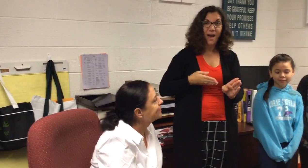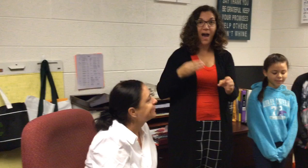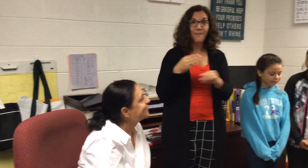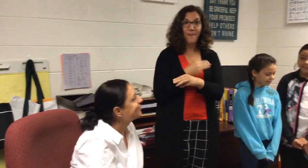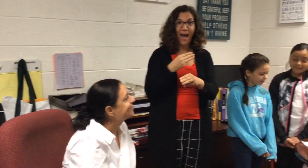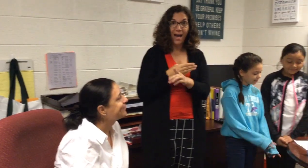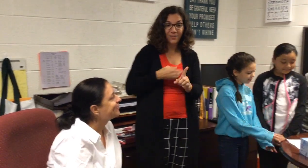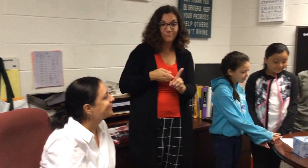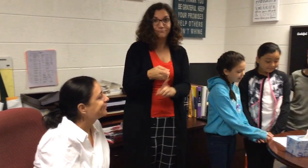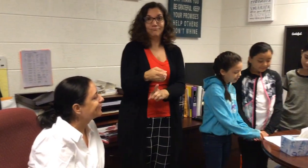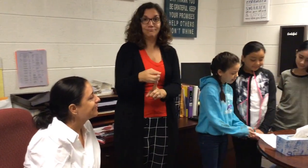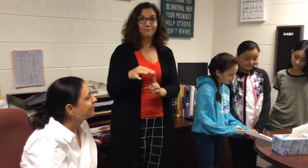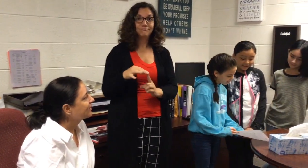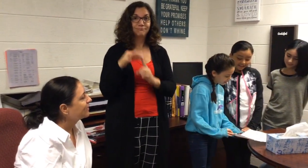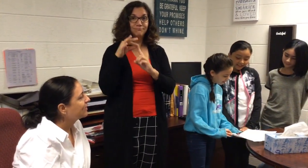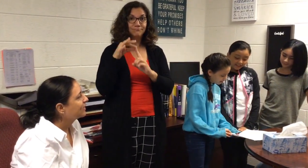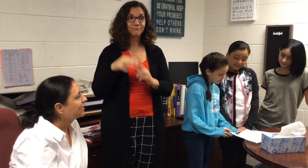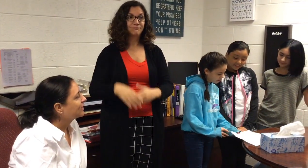specialist.